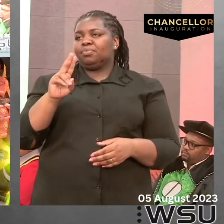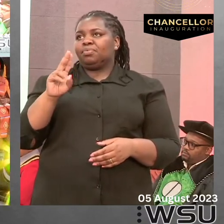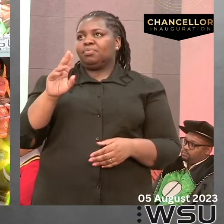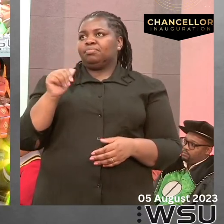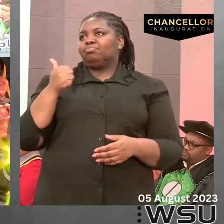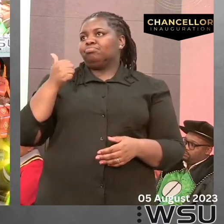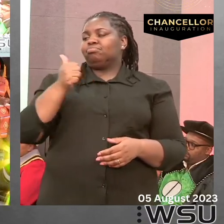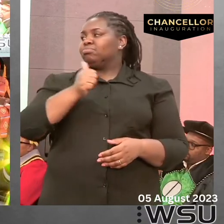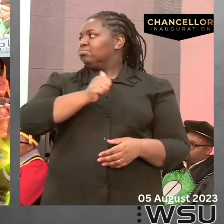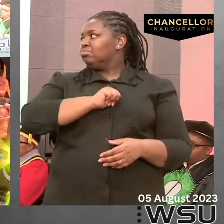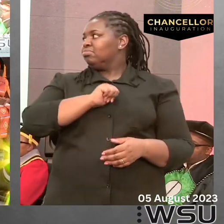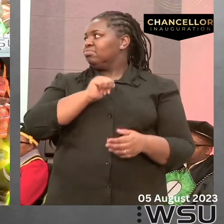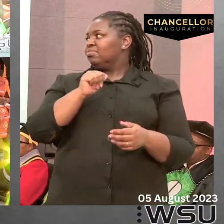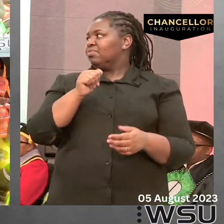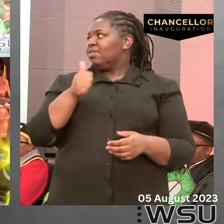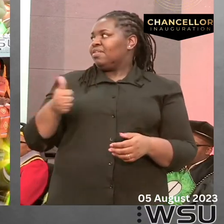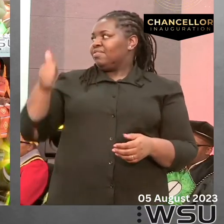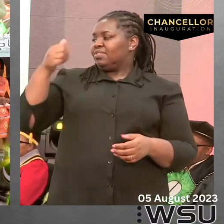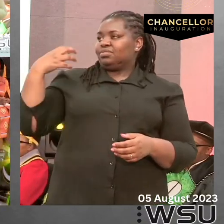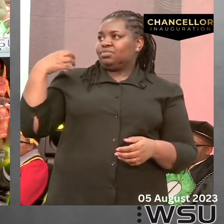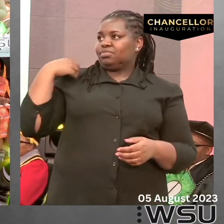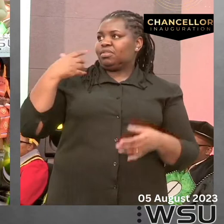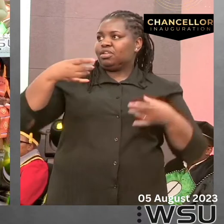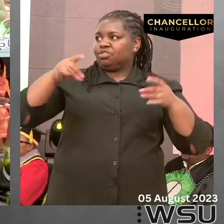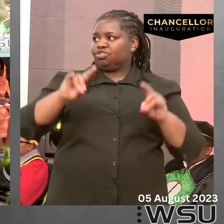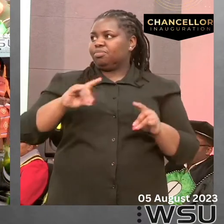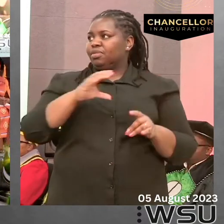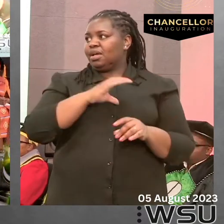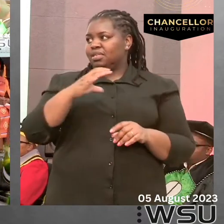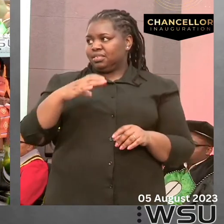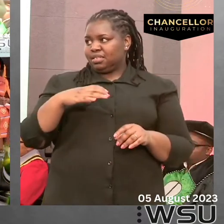wishes to the Vice Chancellor, to the Chairman of Council.